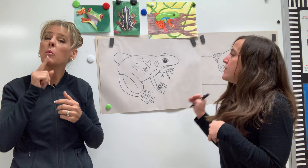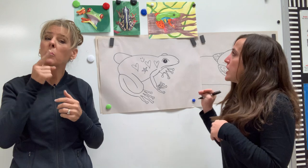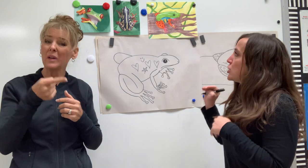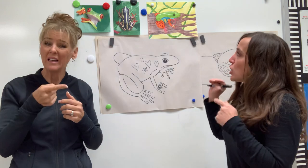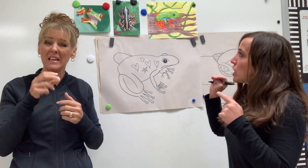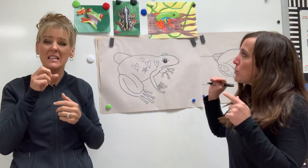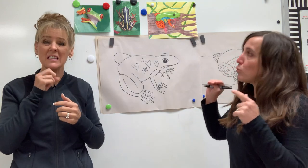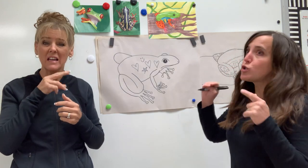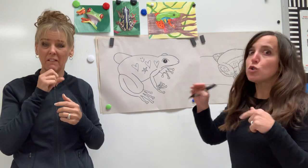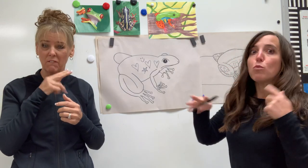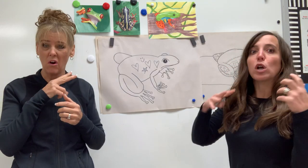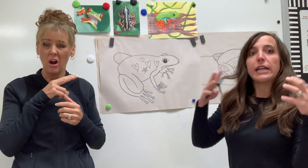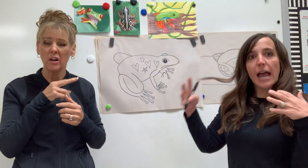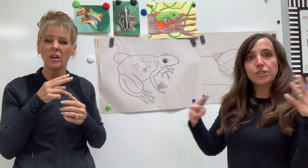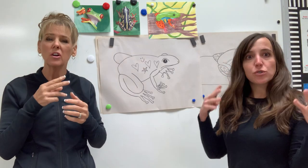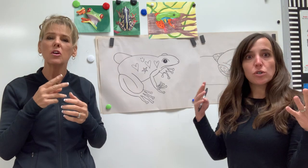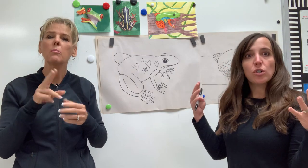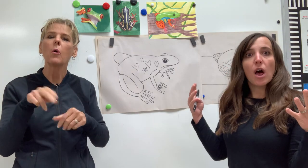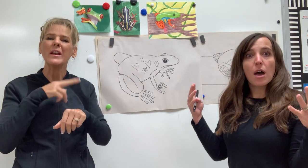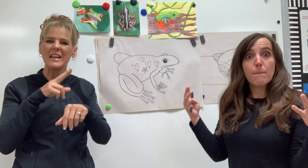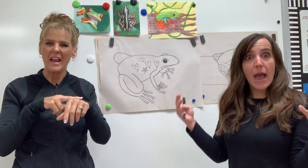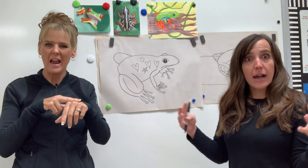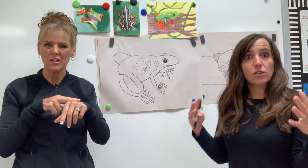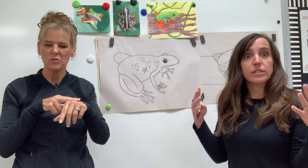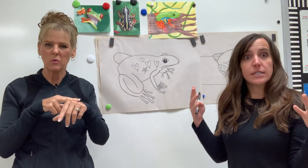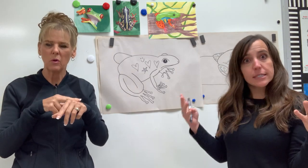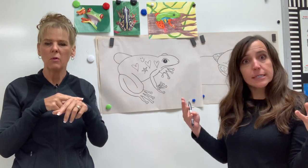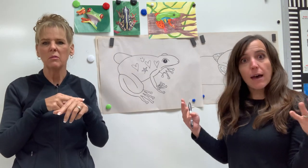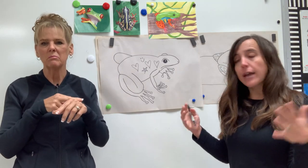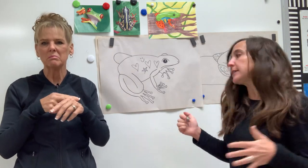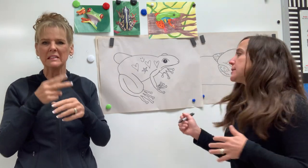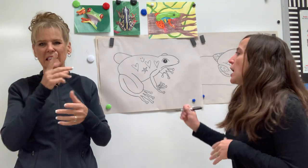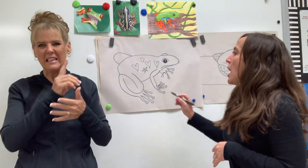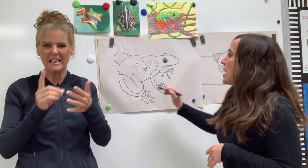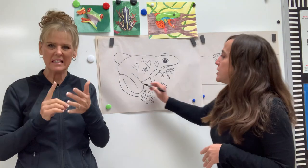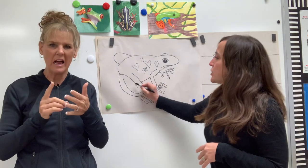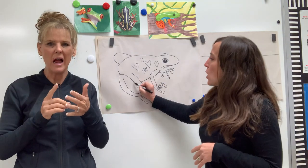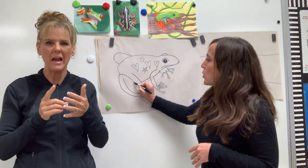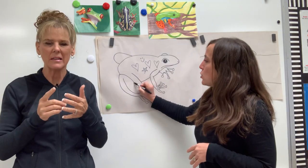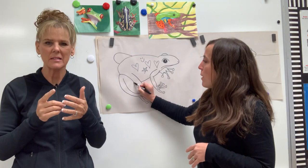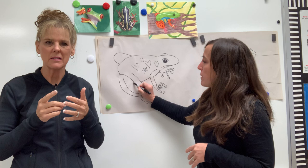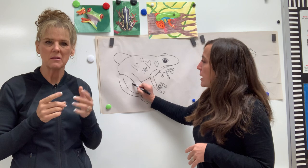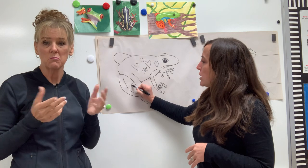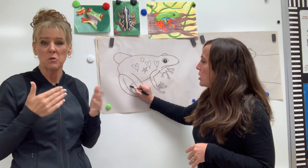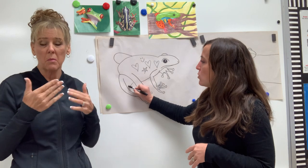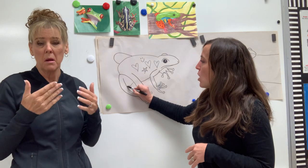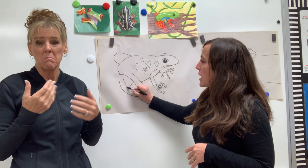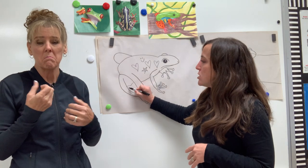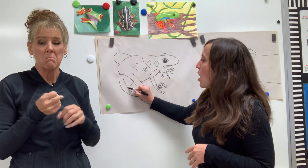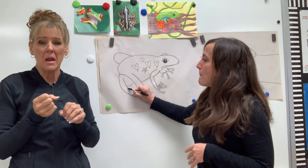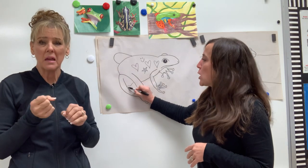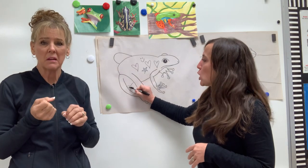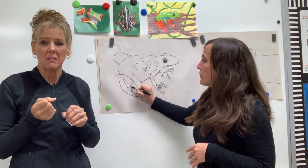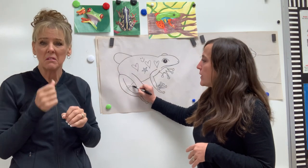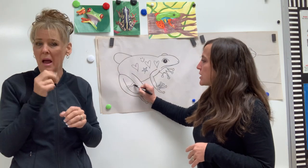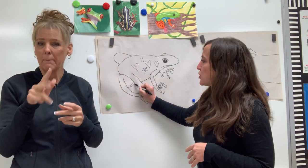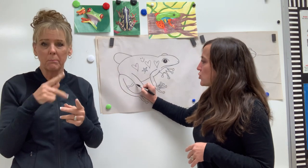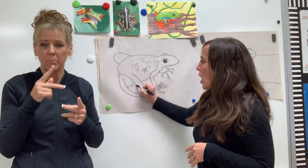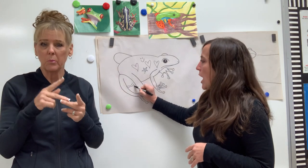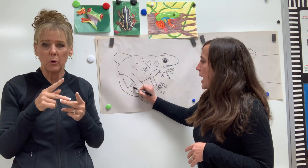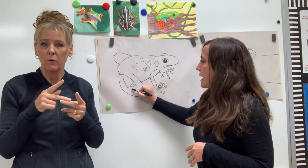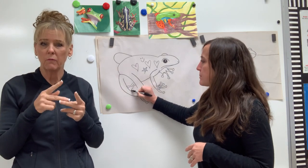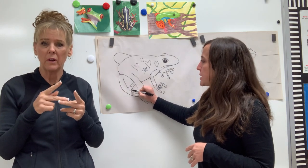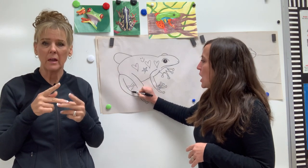frog, then you're gonna do more natural patterns and designs. And so you might make, you know, not